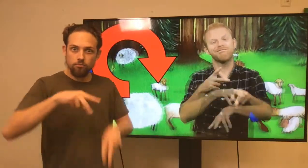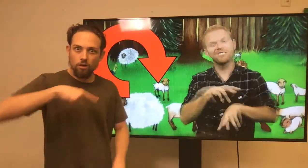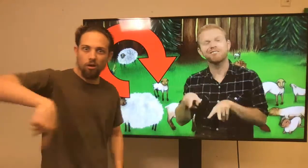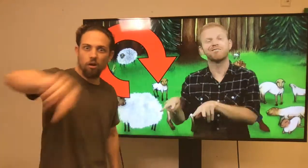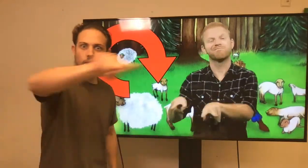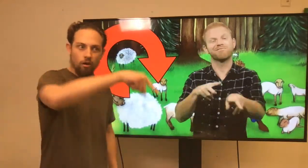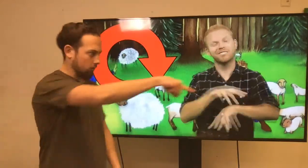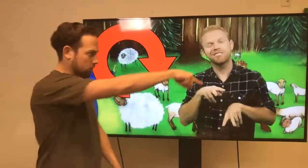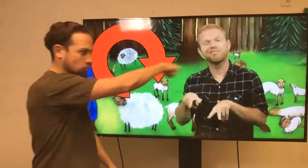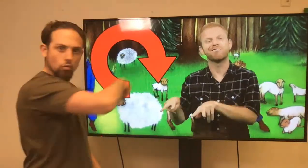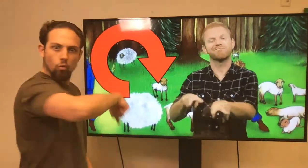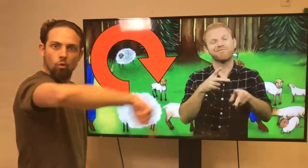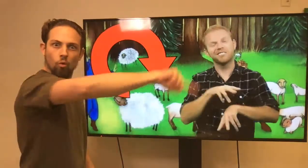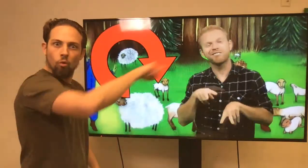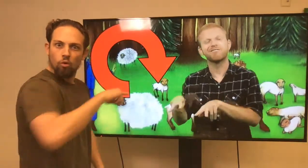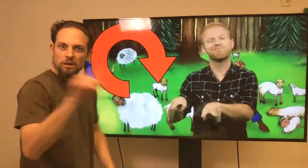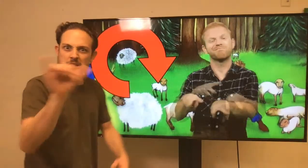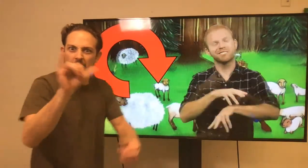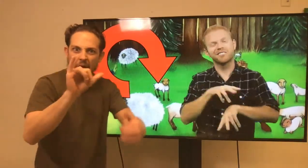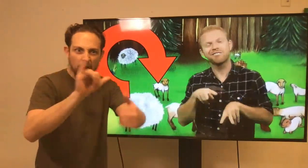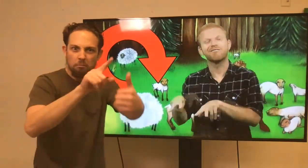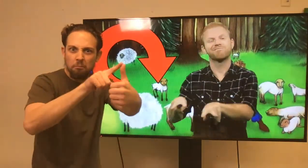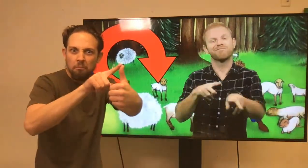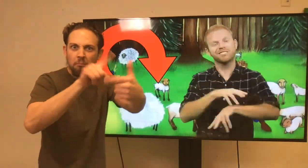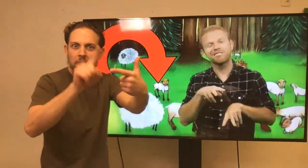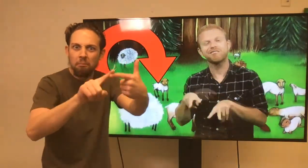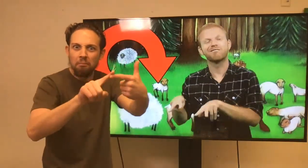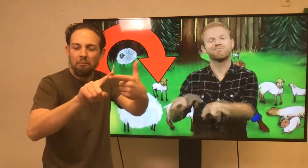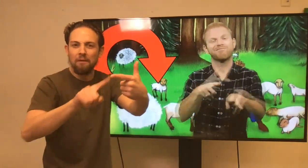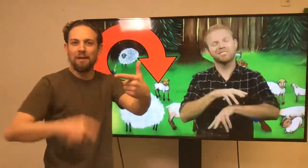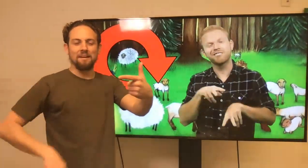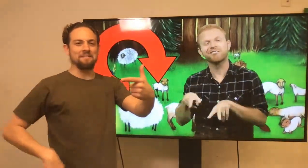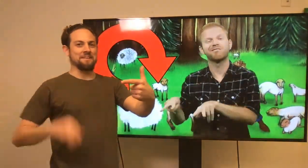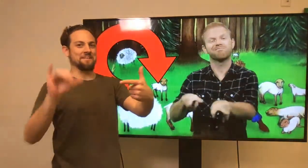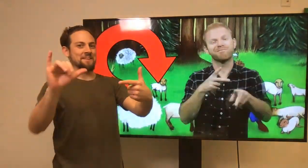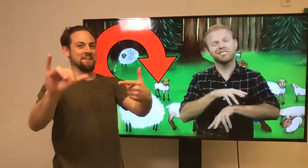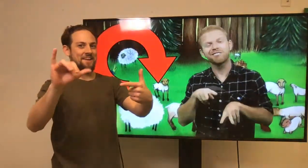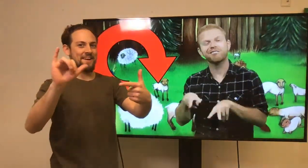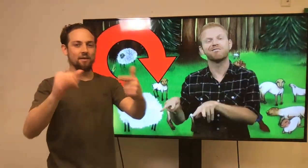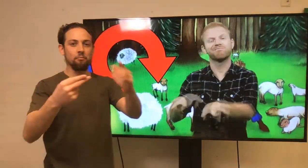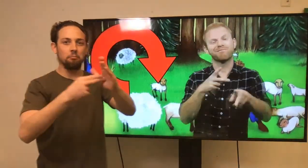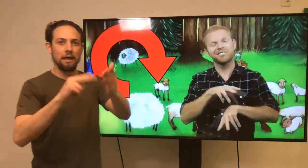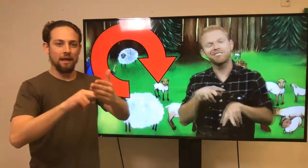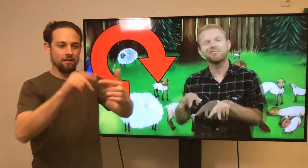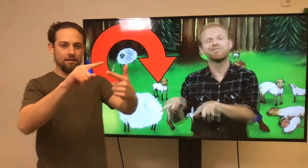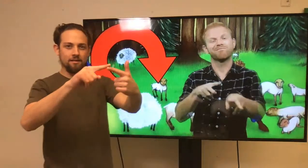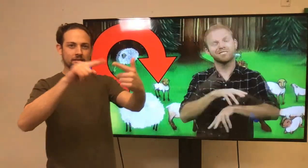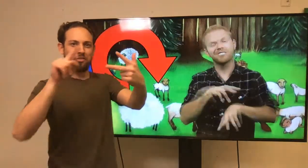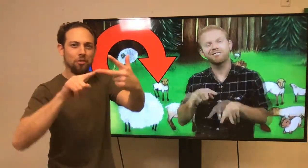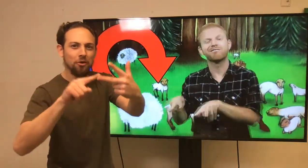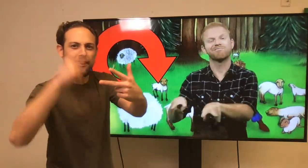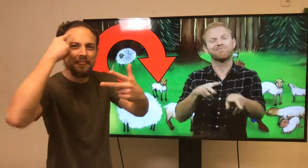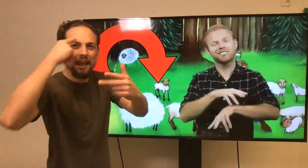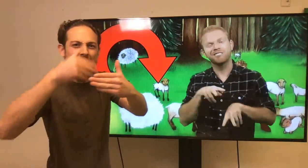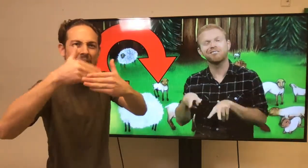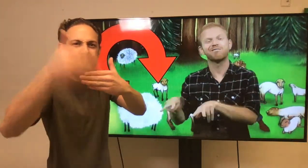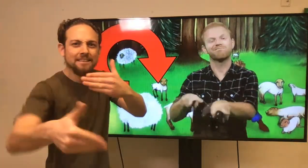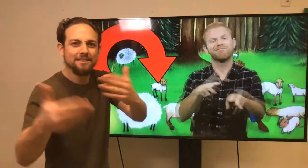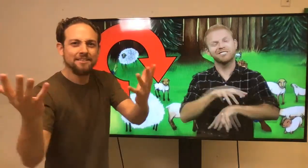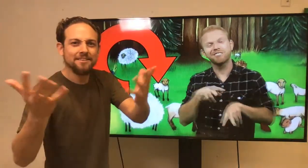So what we see is that circular motion, whatever direction it's going in, shows repetition. So